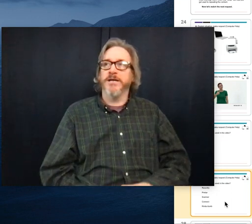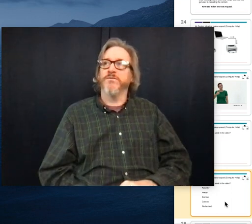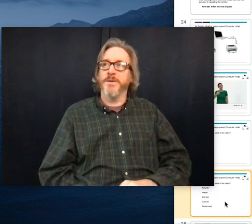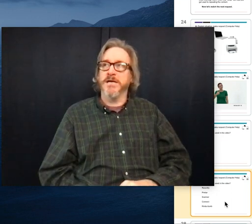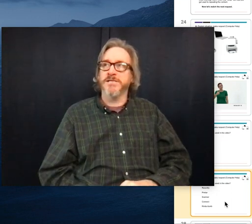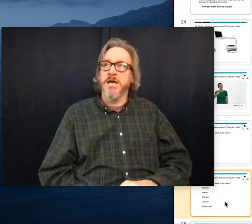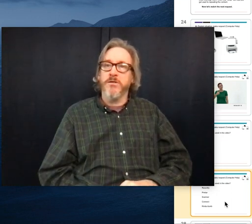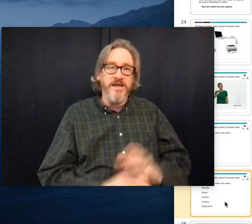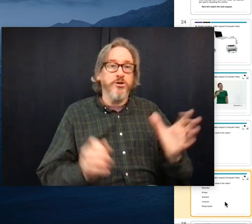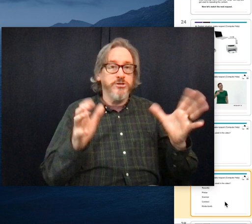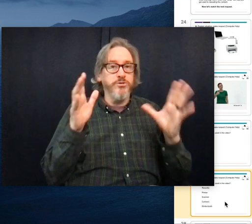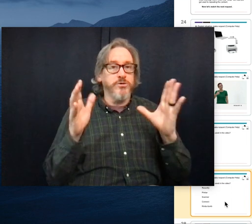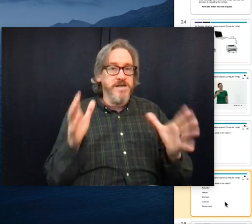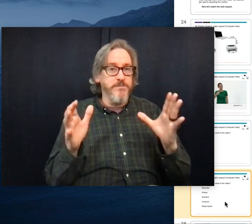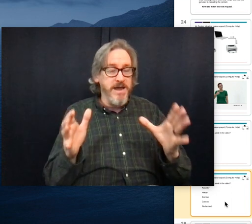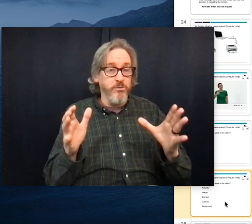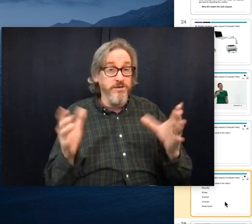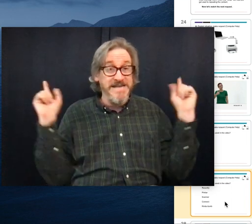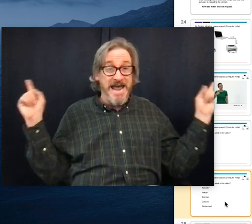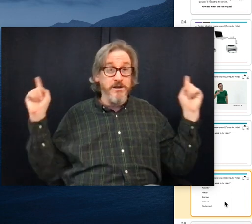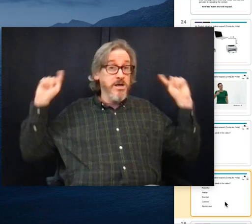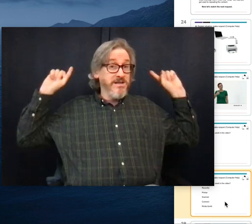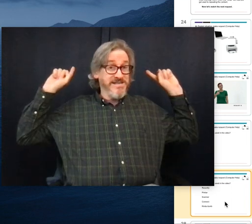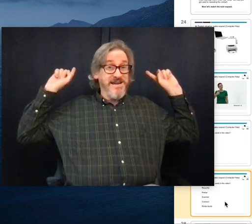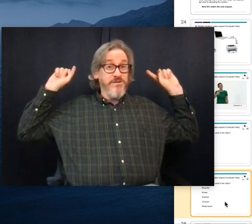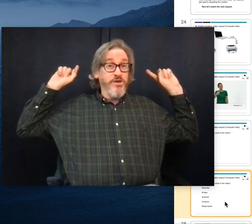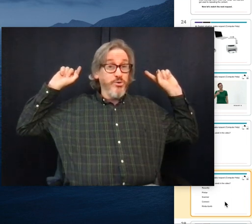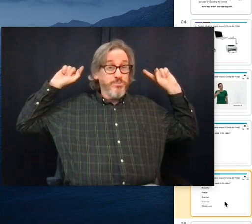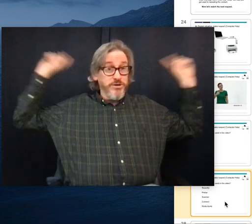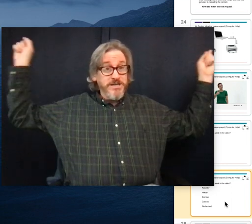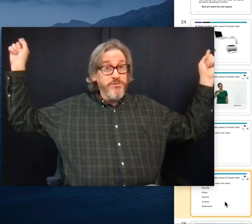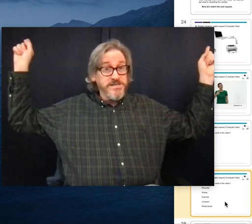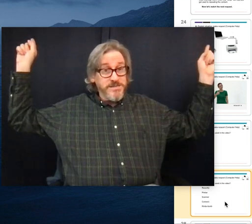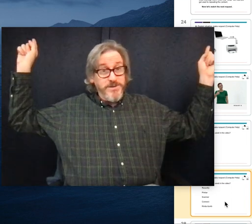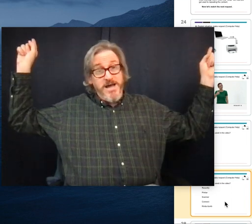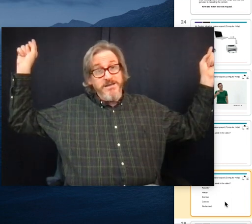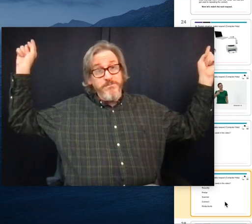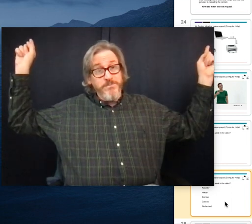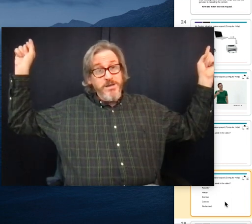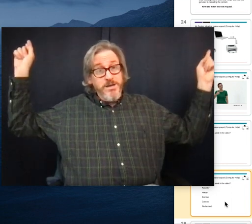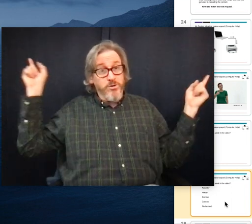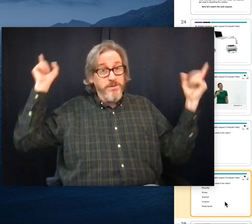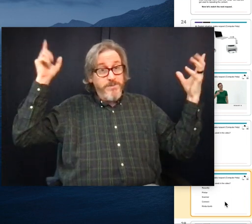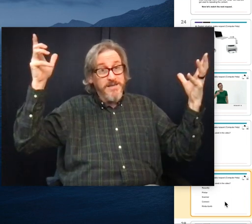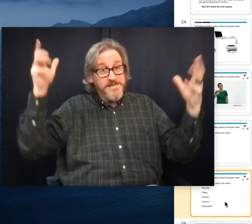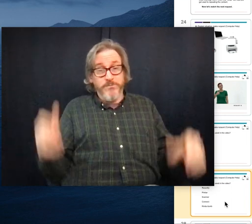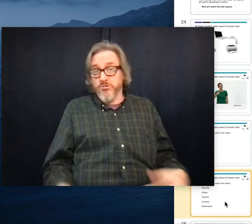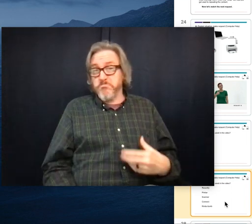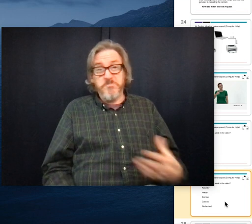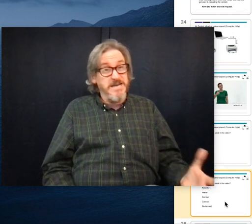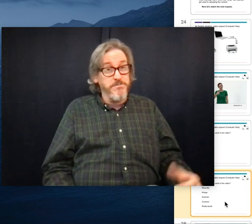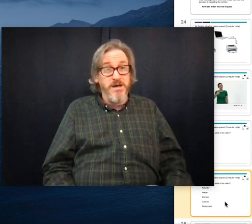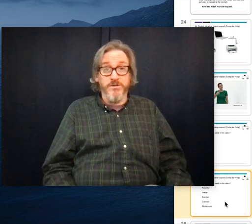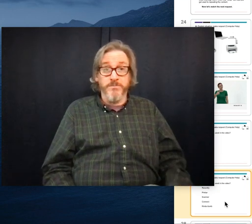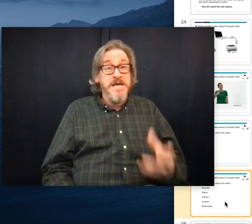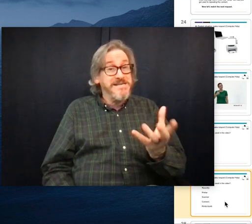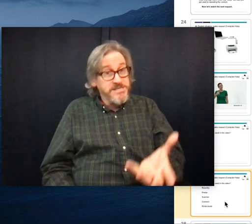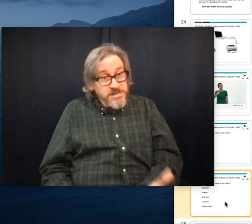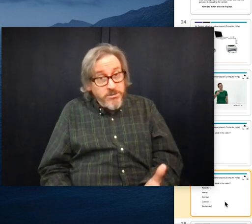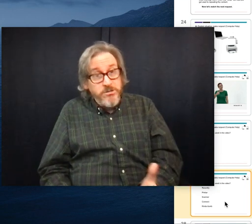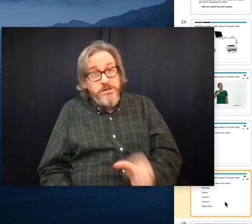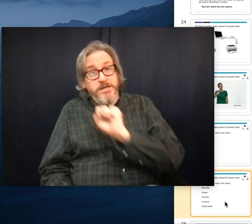started taking over, because they could do those kind of manual things. And the sound of the huge printing presses behind them, or it being in the same room, didn't bother